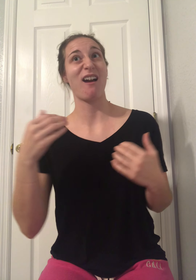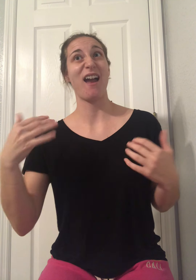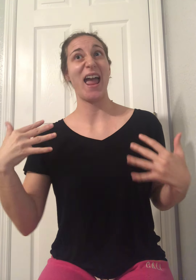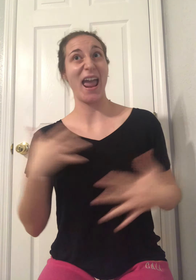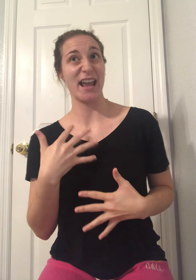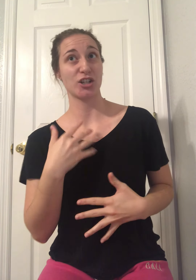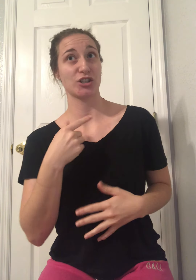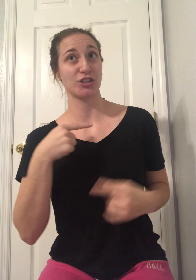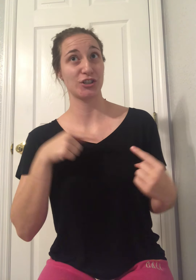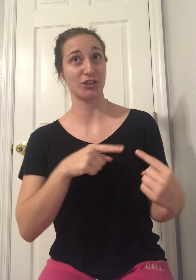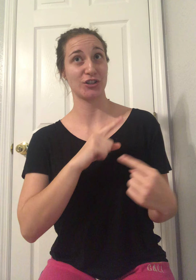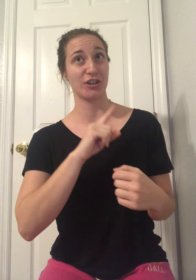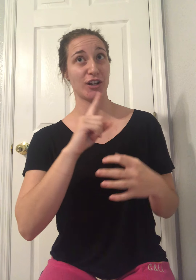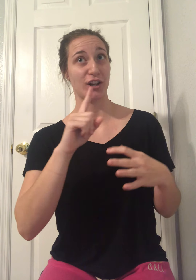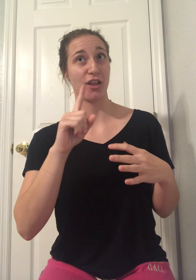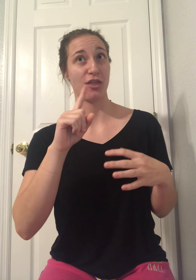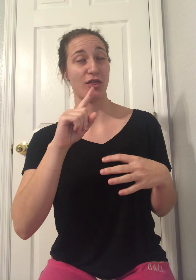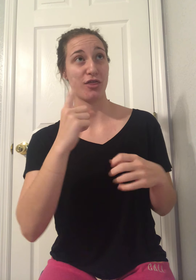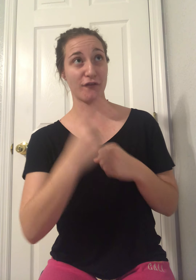45% said that you were excited, which is great.